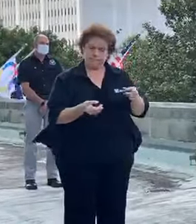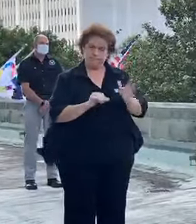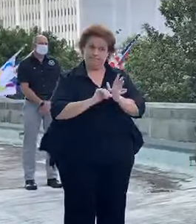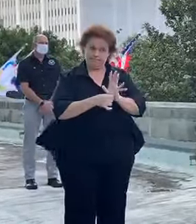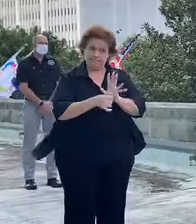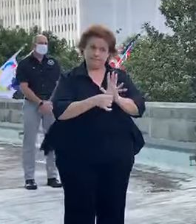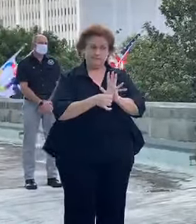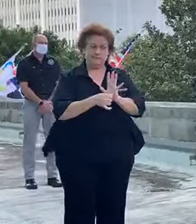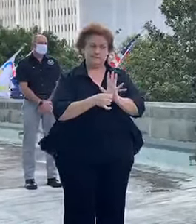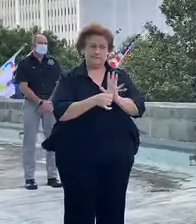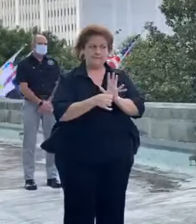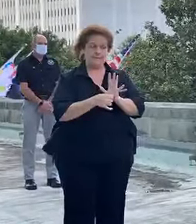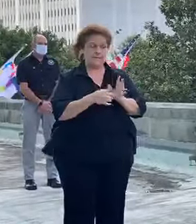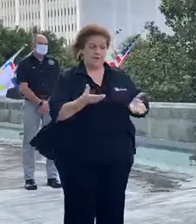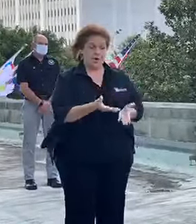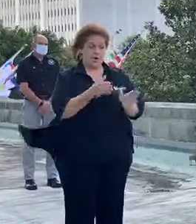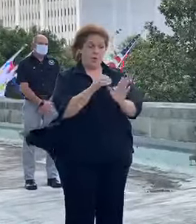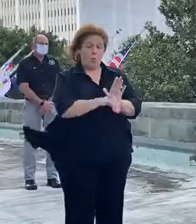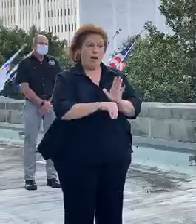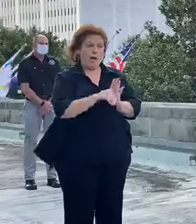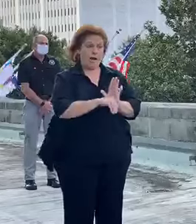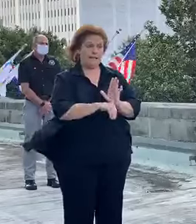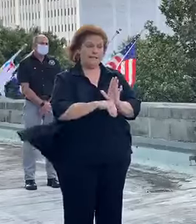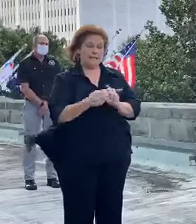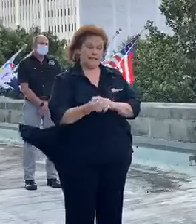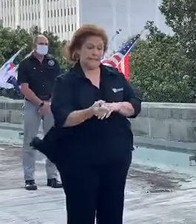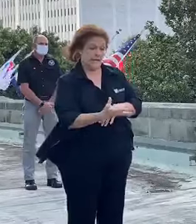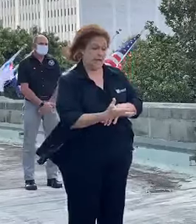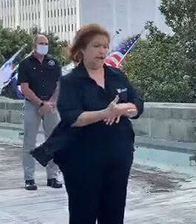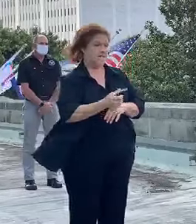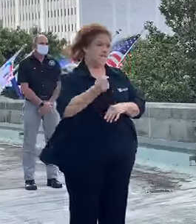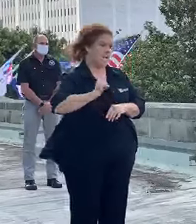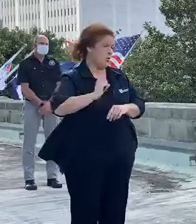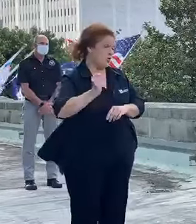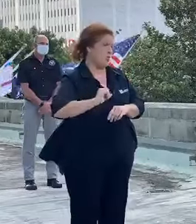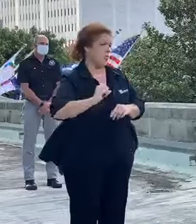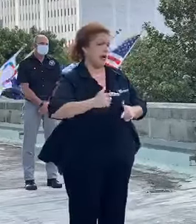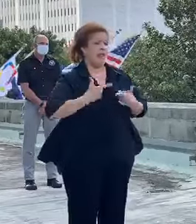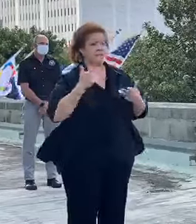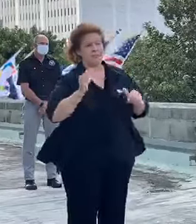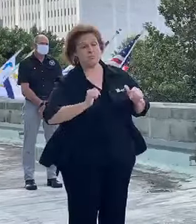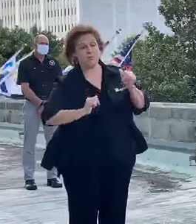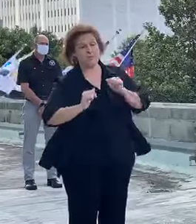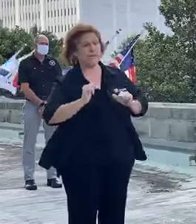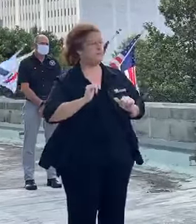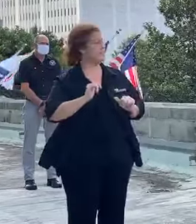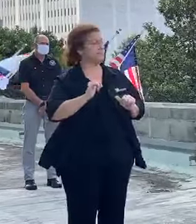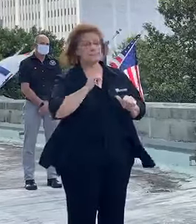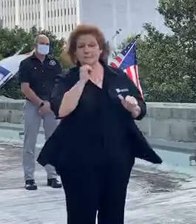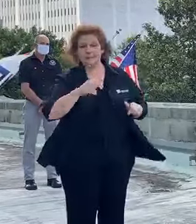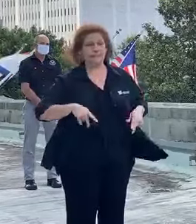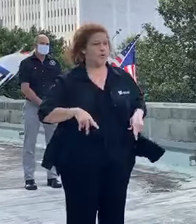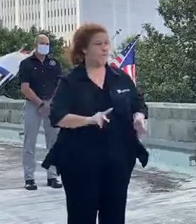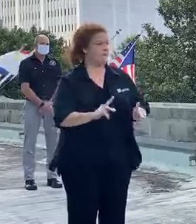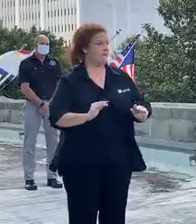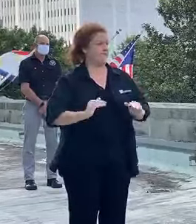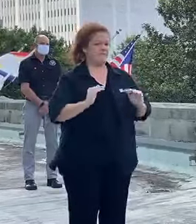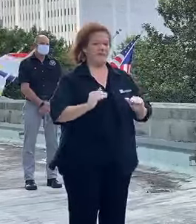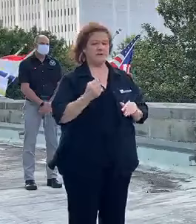reiterate, in Orleans Parish, casinos, video poker, live performance theaters will not be allowed in phase